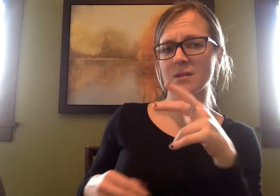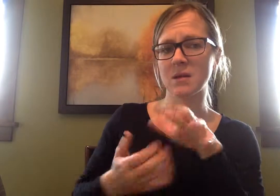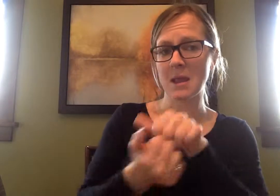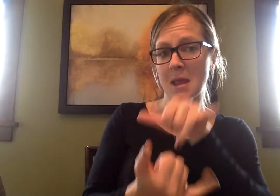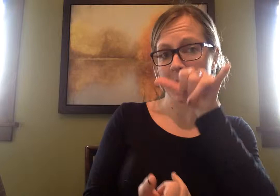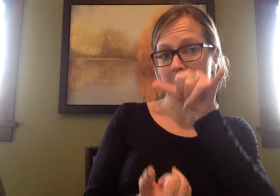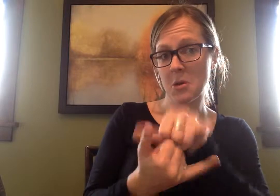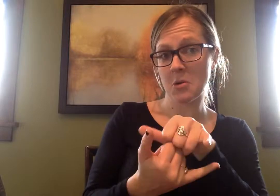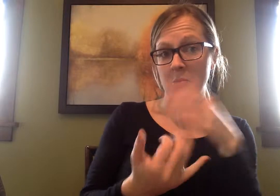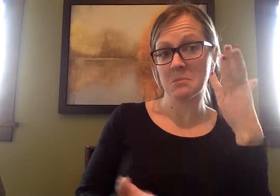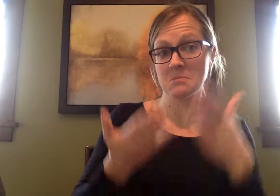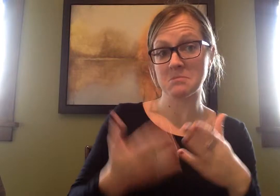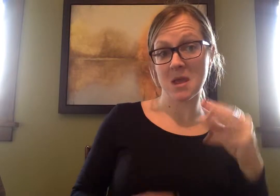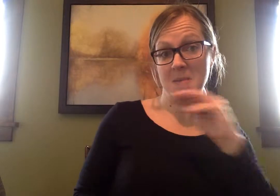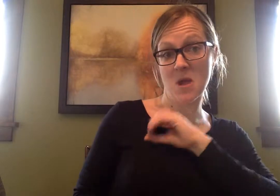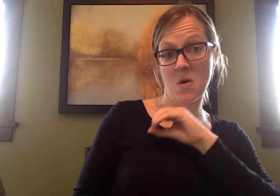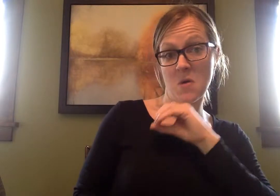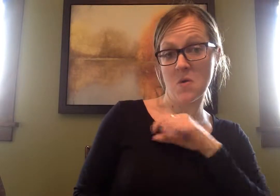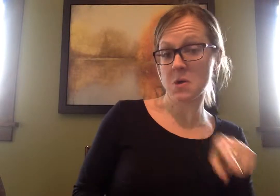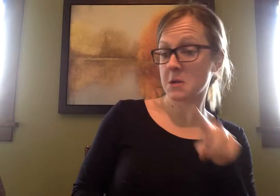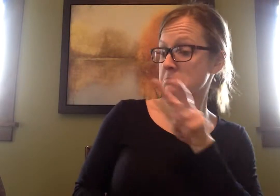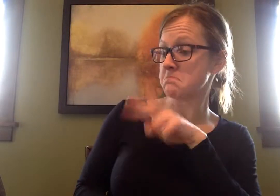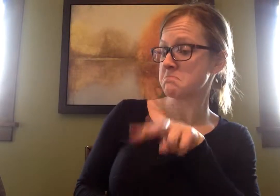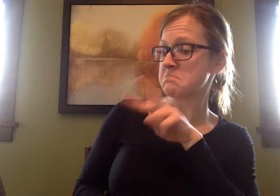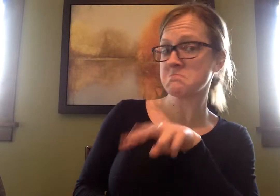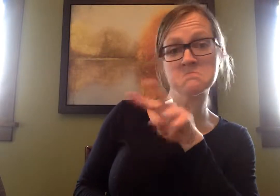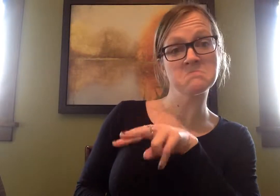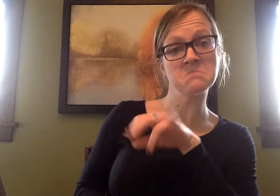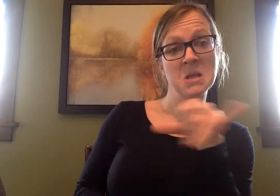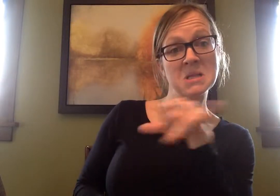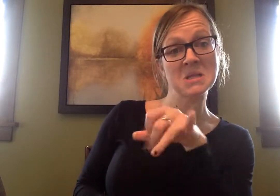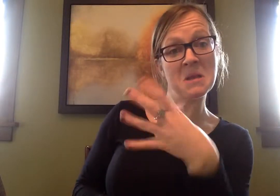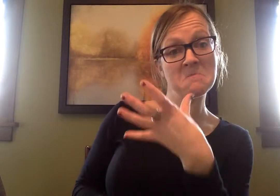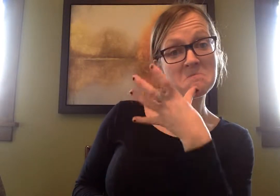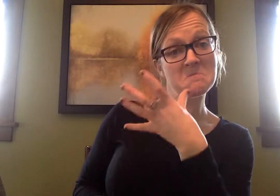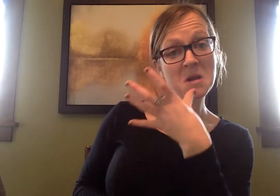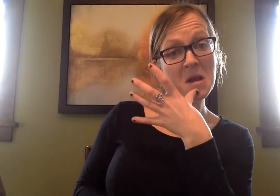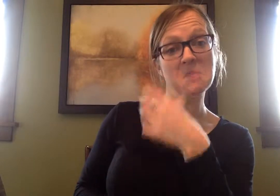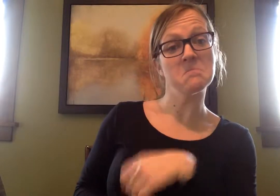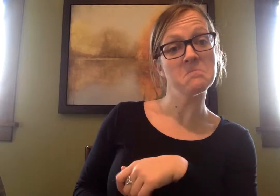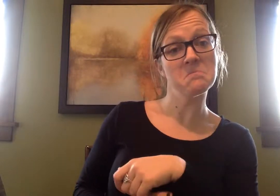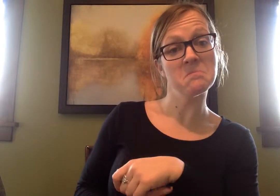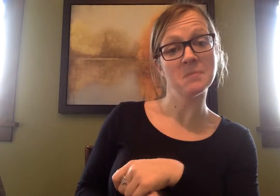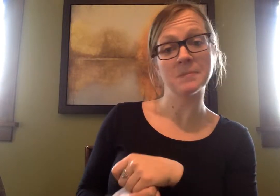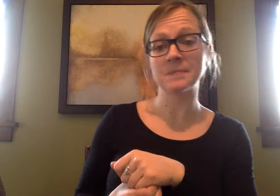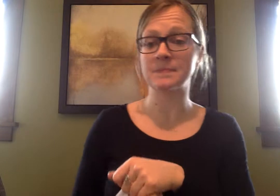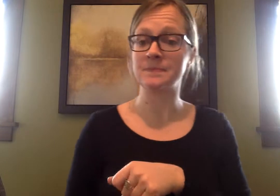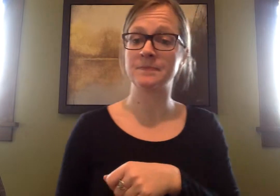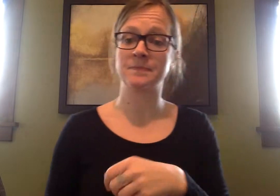possible that to Owen, Mzee looks like the hippo mother he needs.